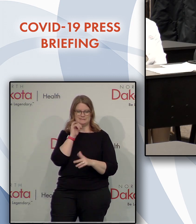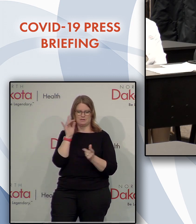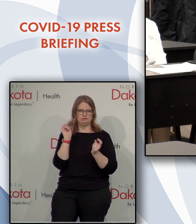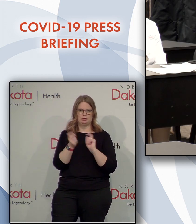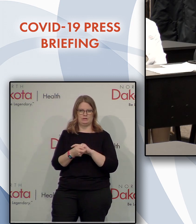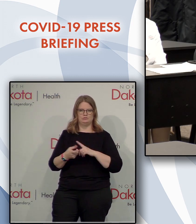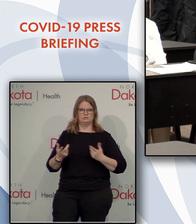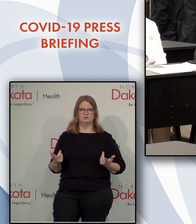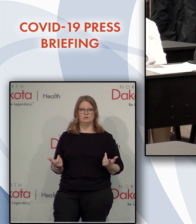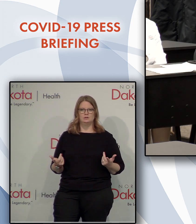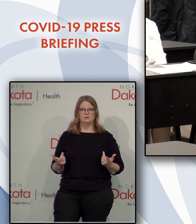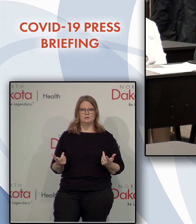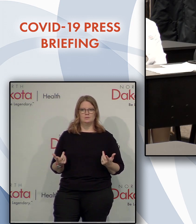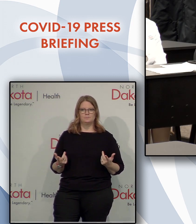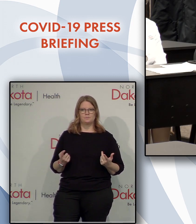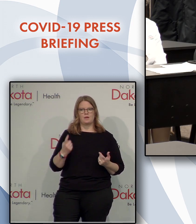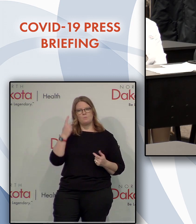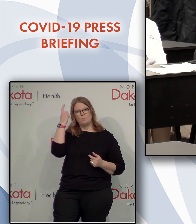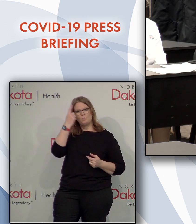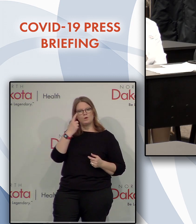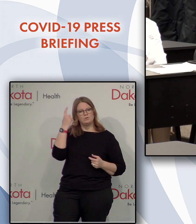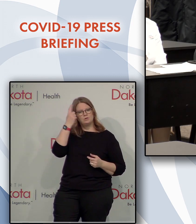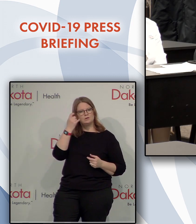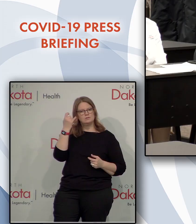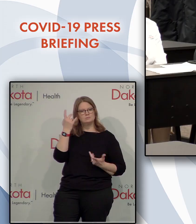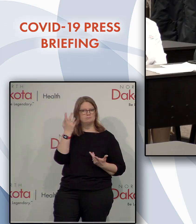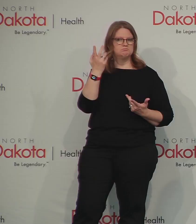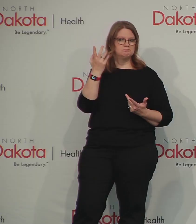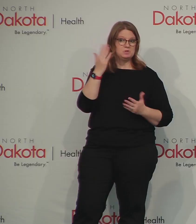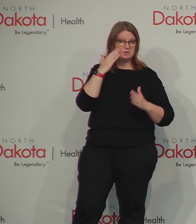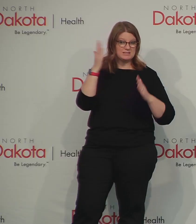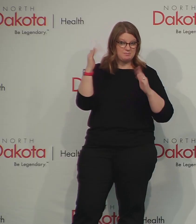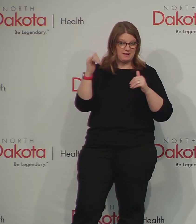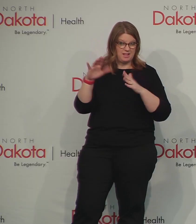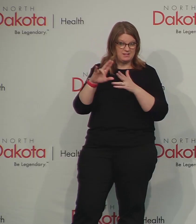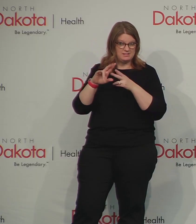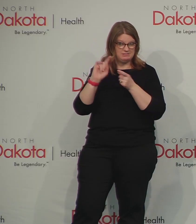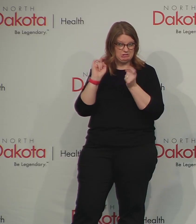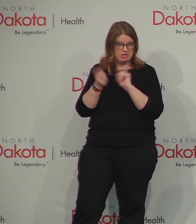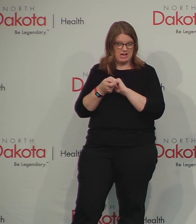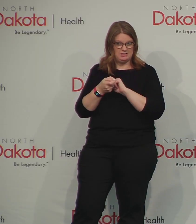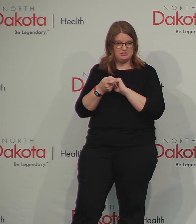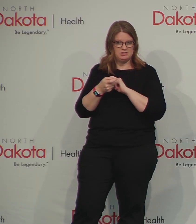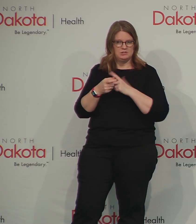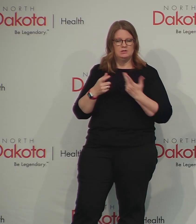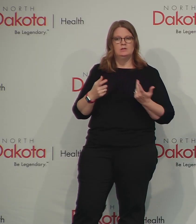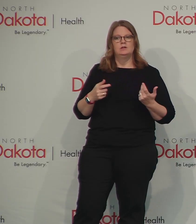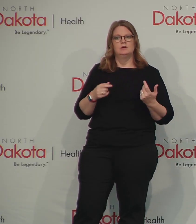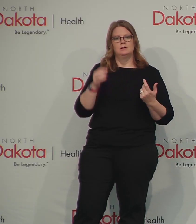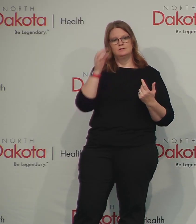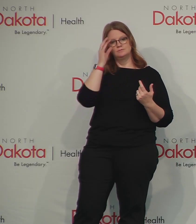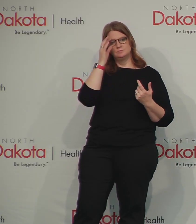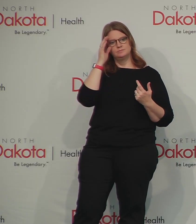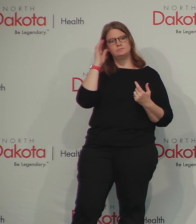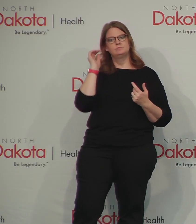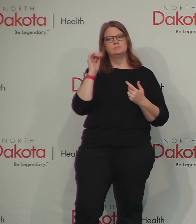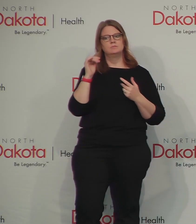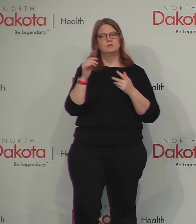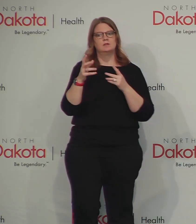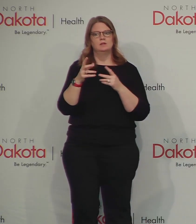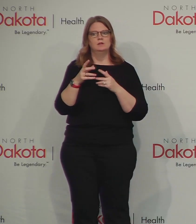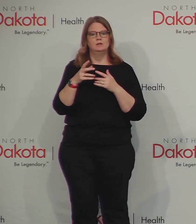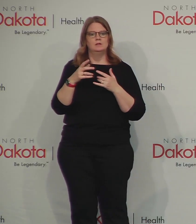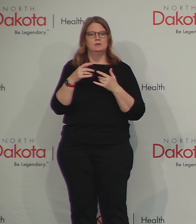since November. I'm wondering when you would expect that to come down. Well, we know that hospitalizations